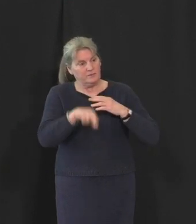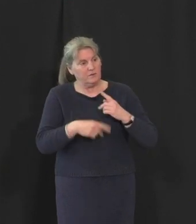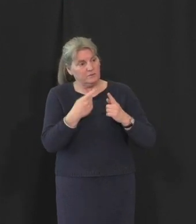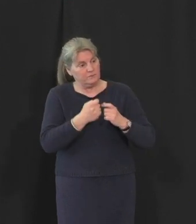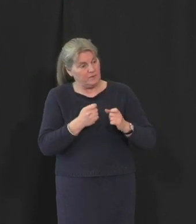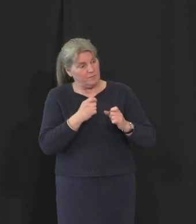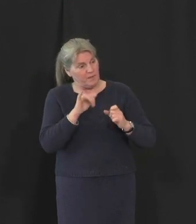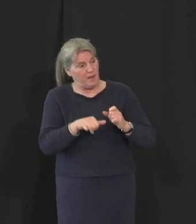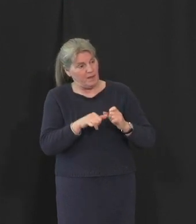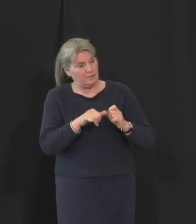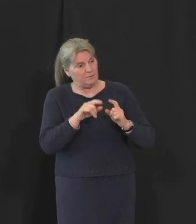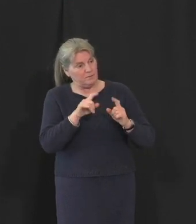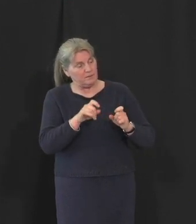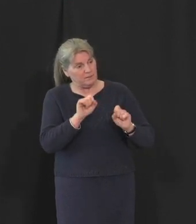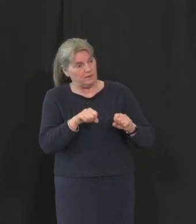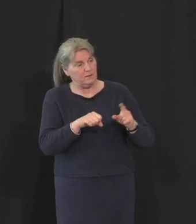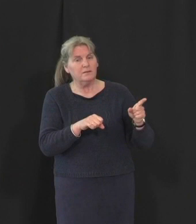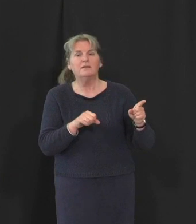Yeah, so